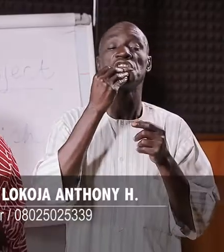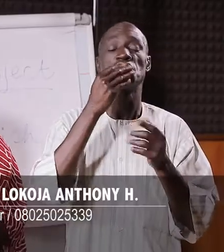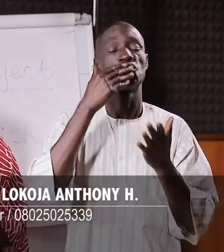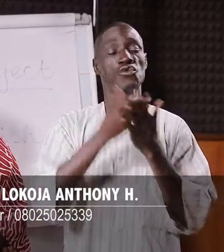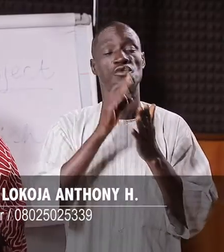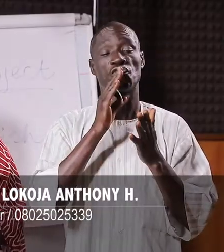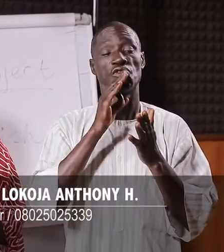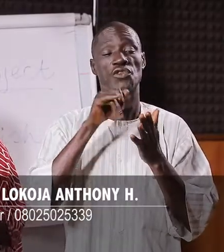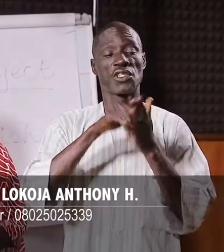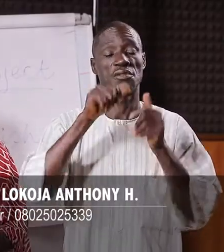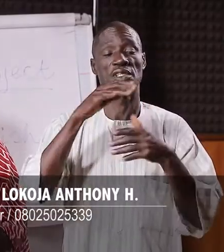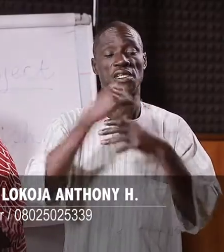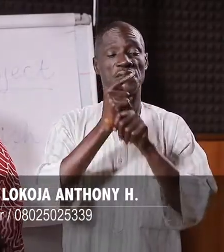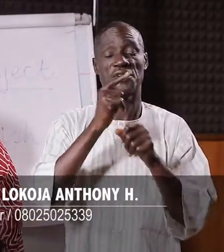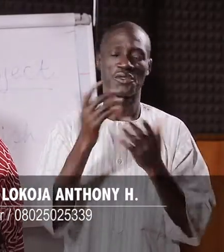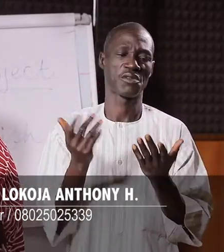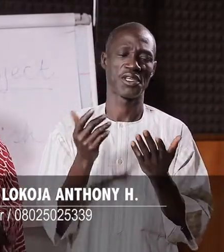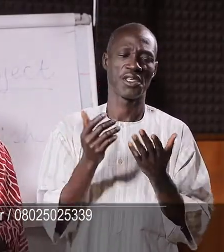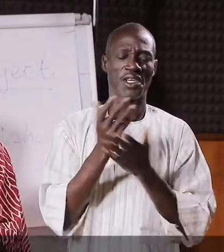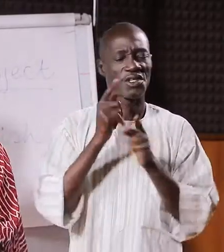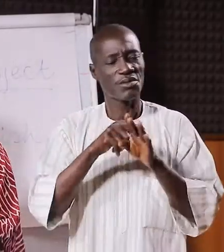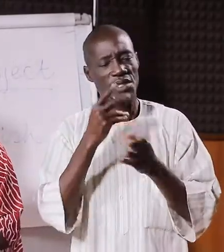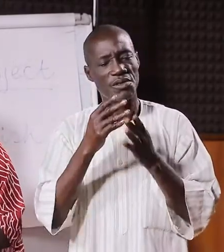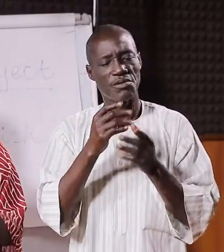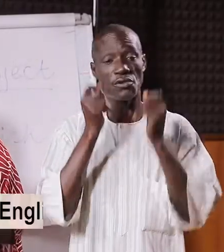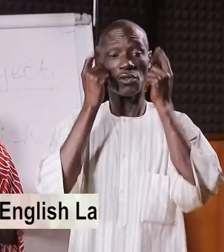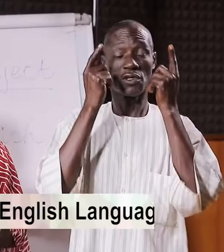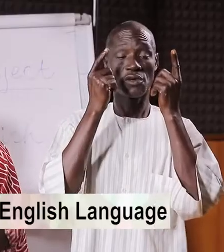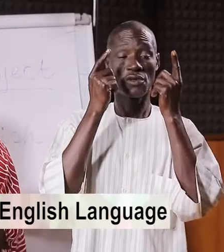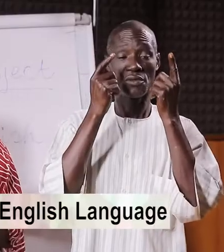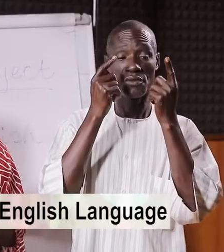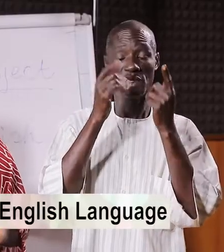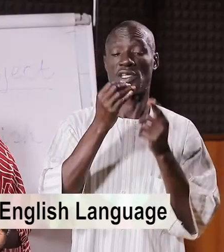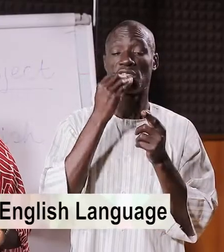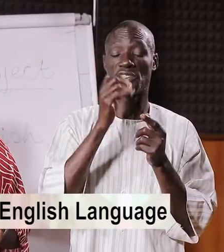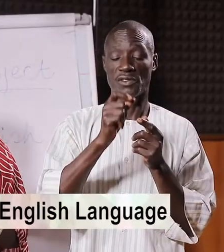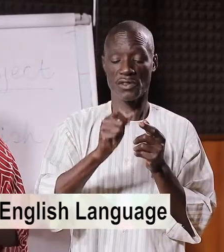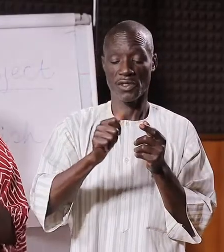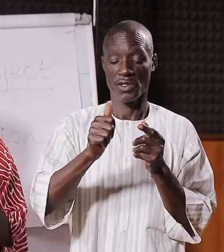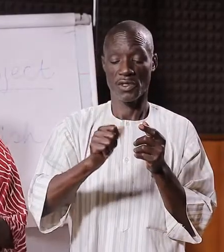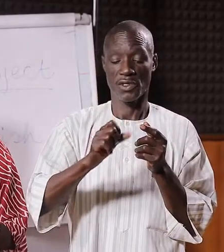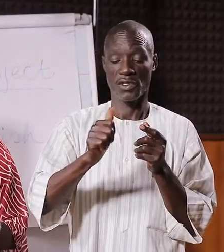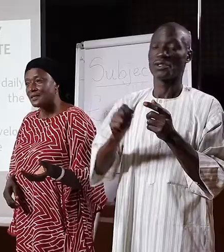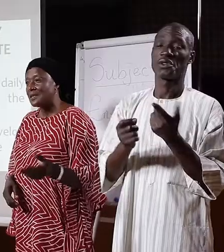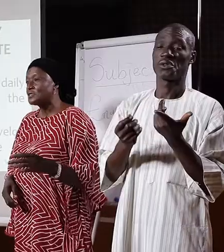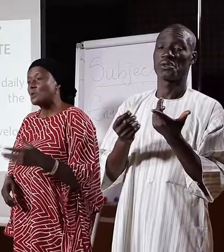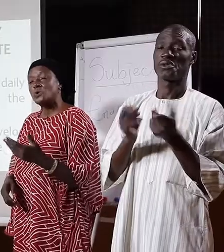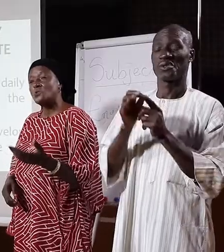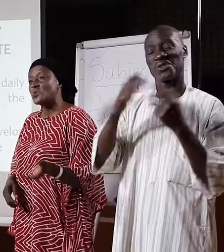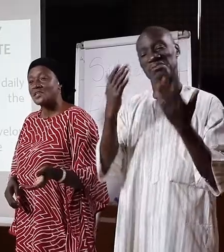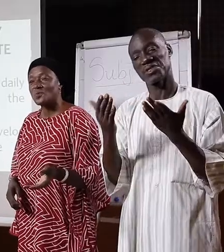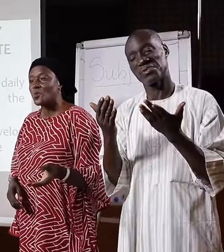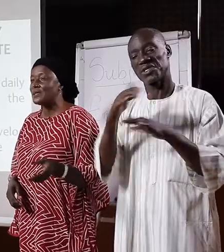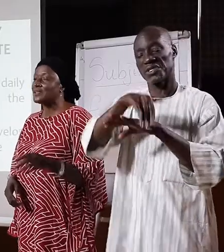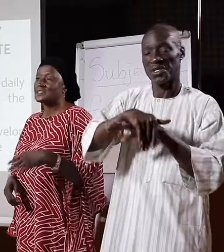Someone can wake up in the morning, you are eating cocoyam, in the afternoon you are eating cassava, in the night you are eating sweet potatoes. Yes, you are eating. Someone